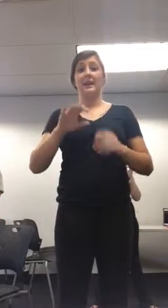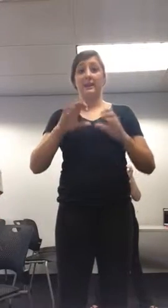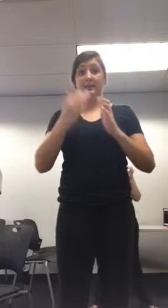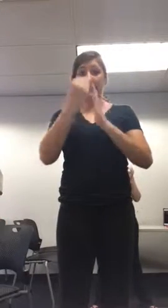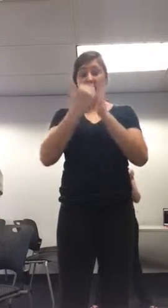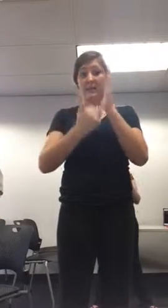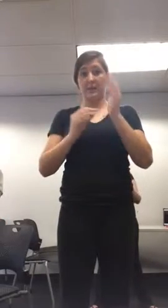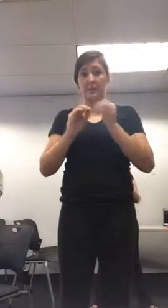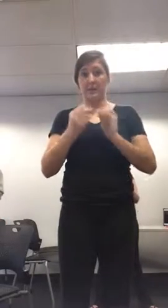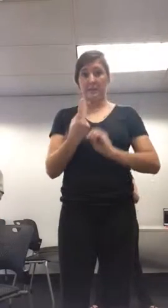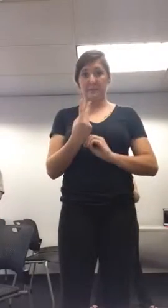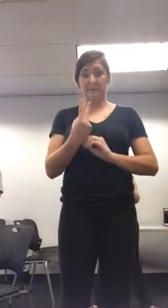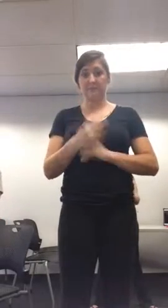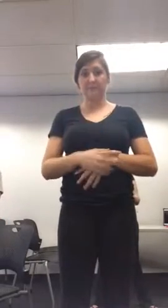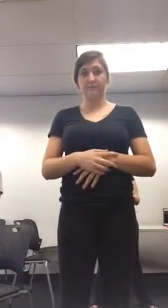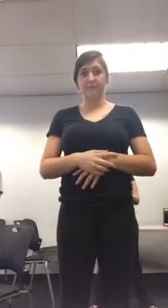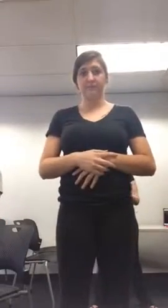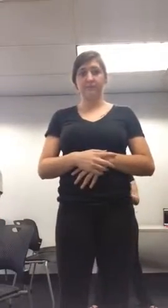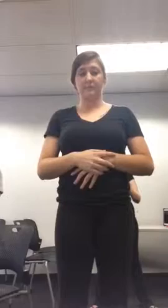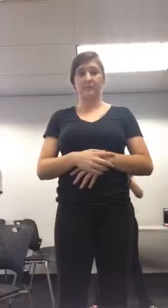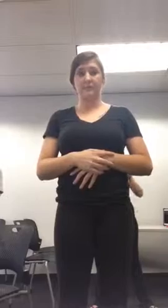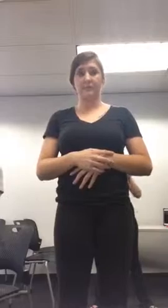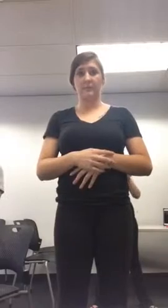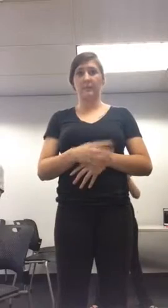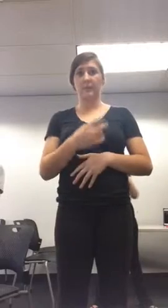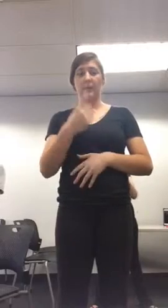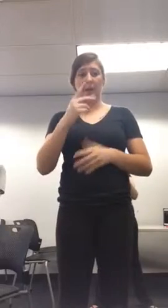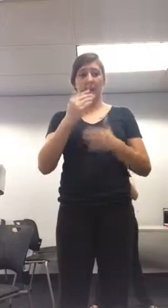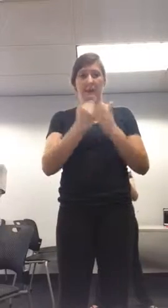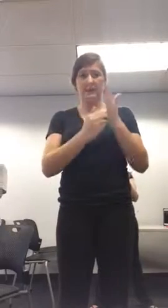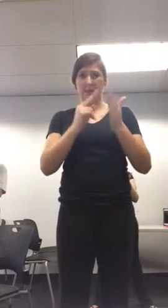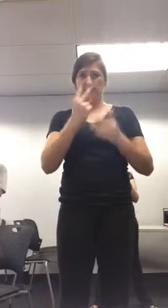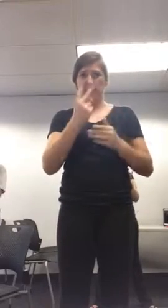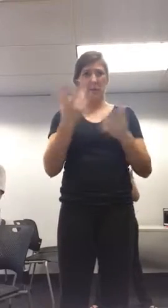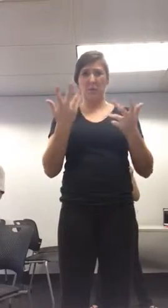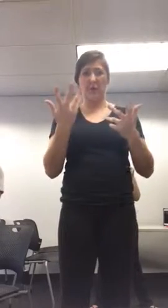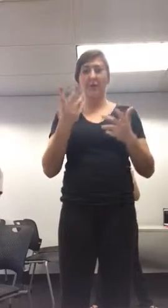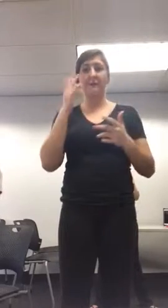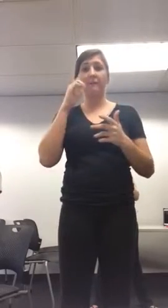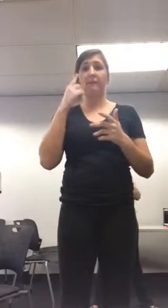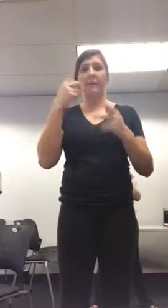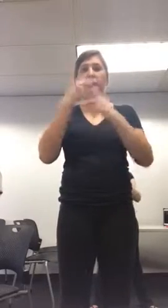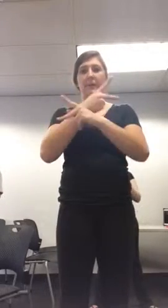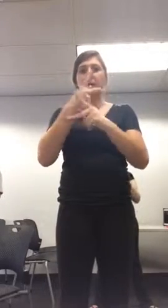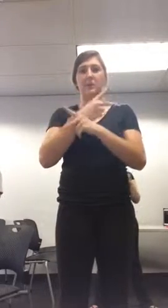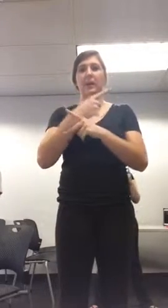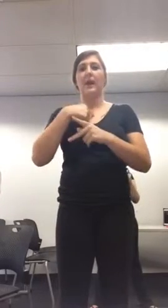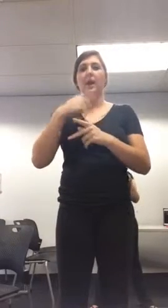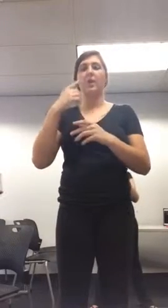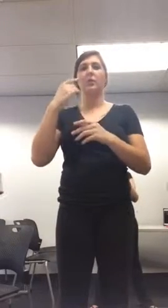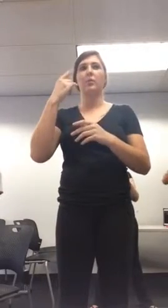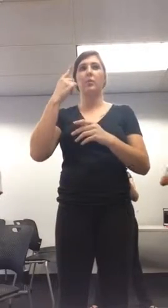2, we'll look at multiplication and also introduce the concept of division. As